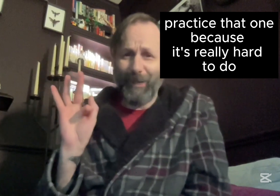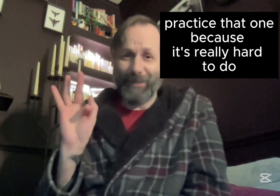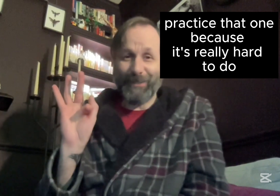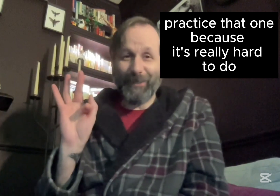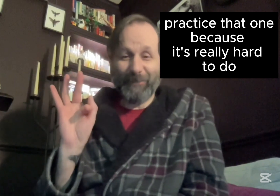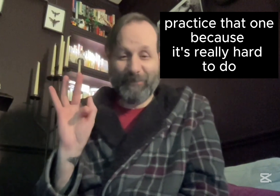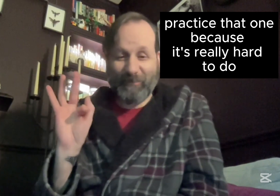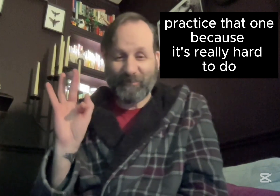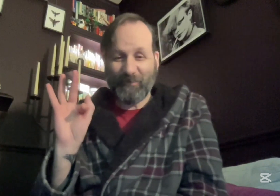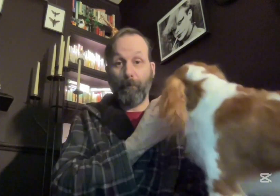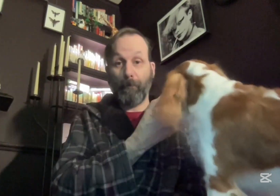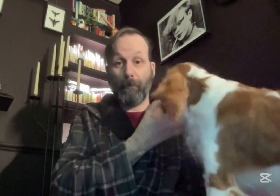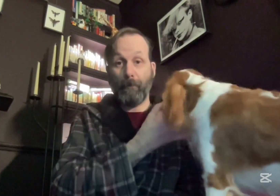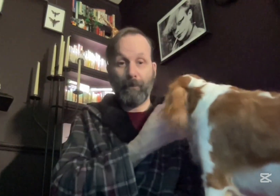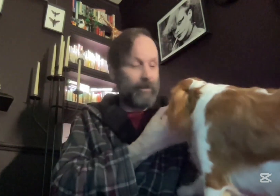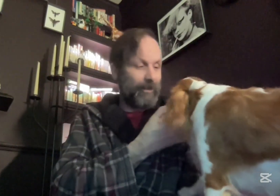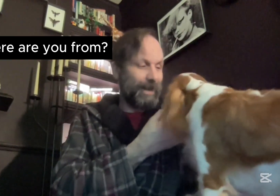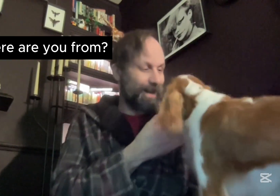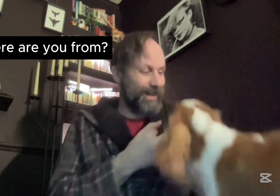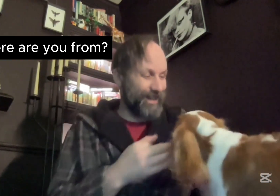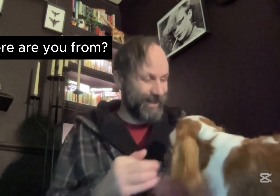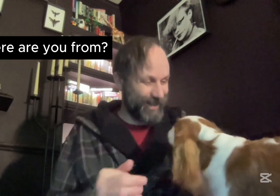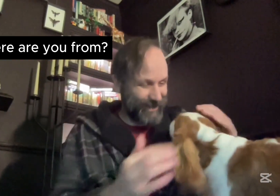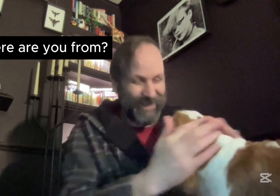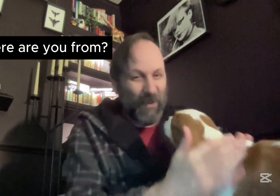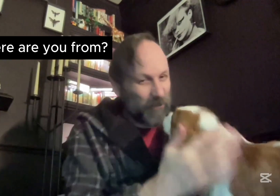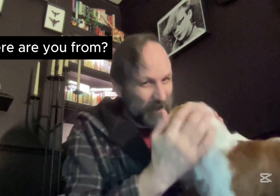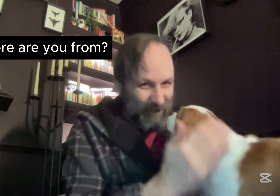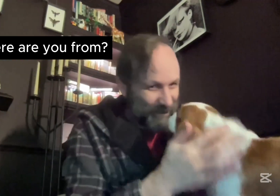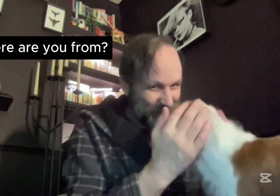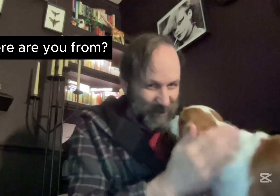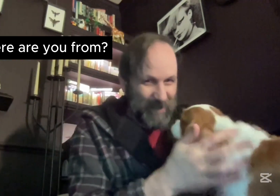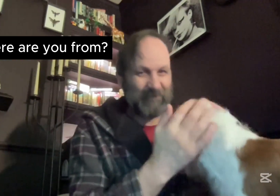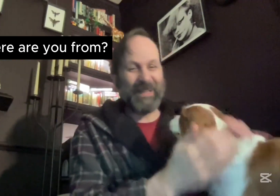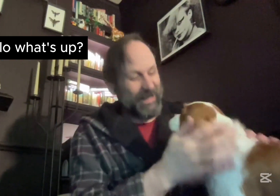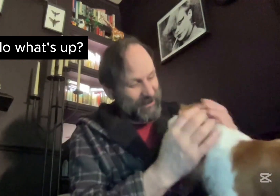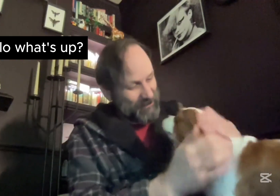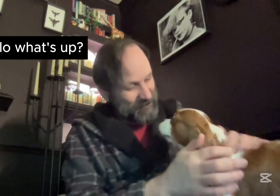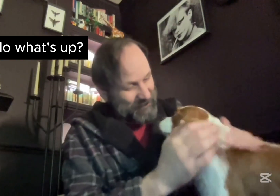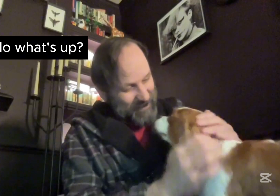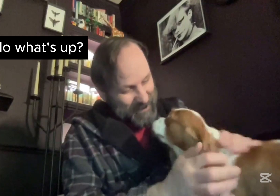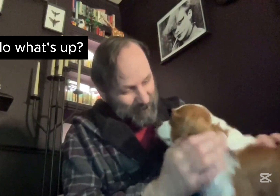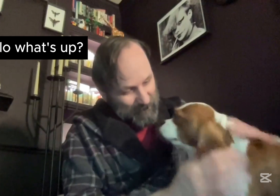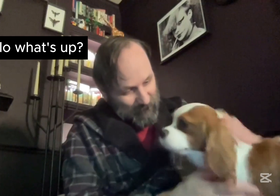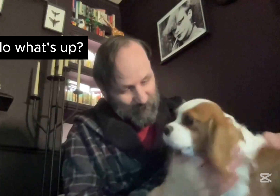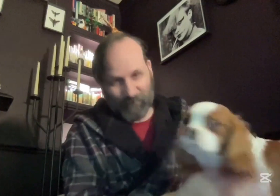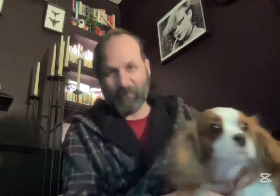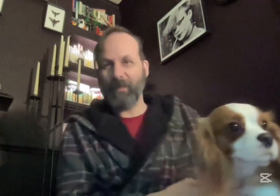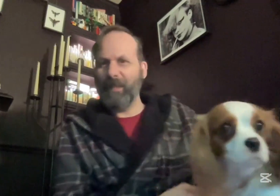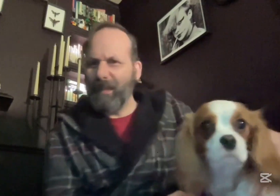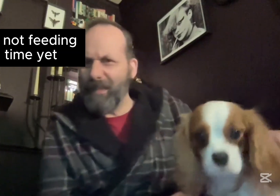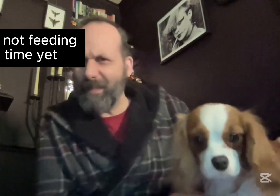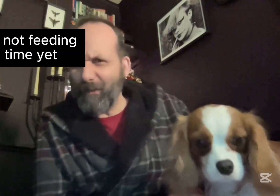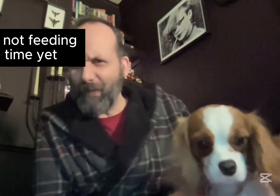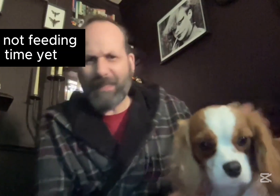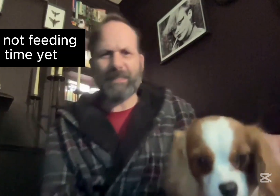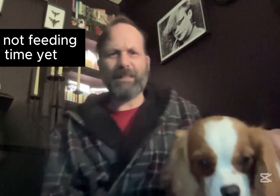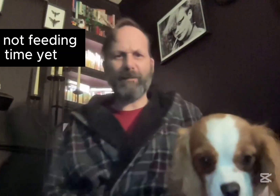hard to do. Hi, where are you from? Hello, what's up? It's not feeding time